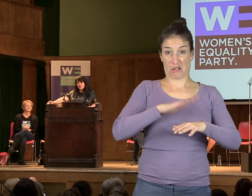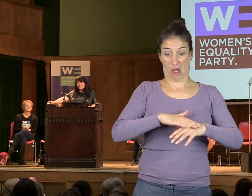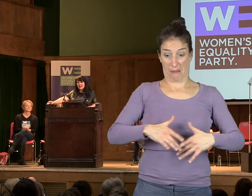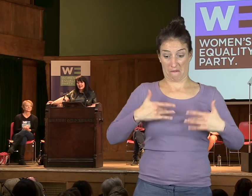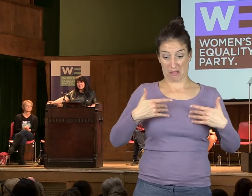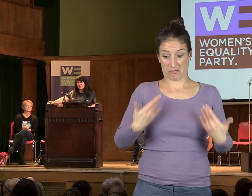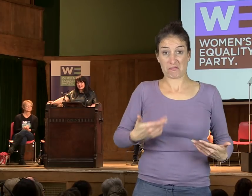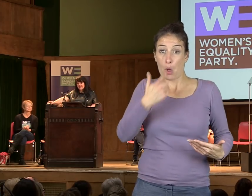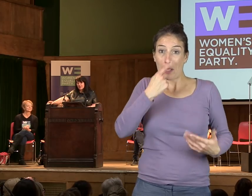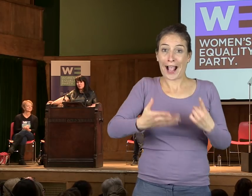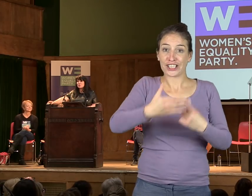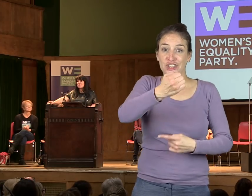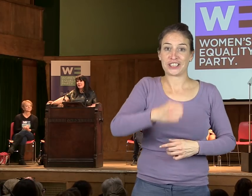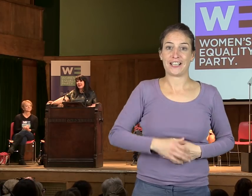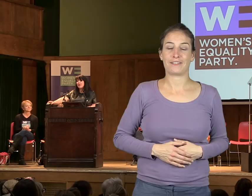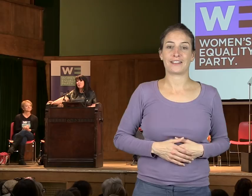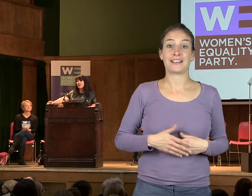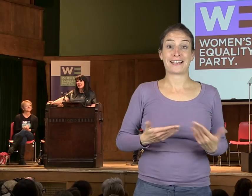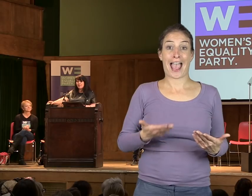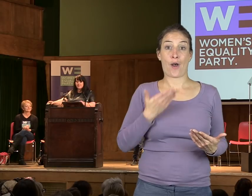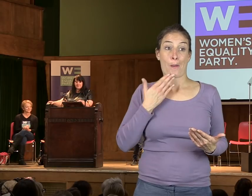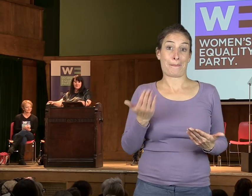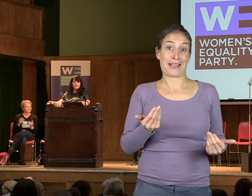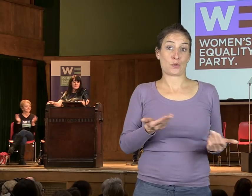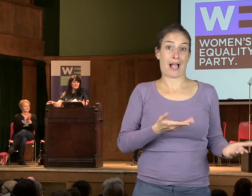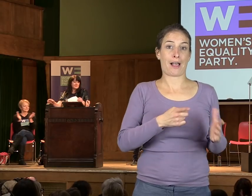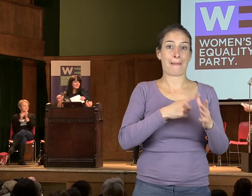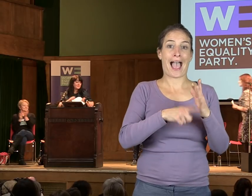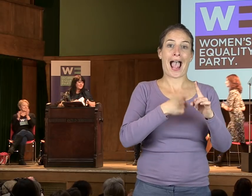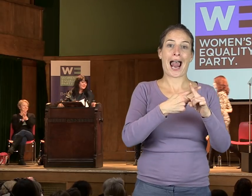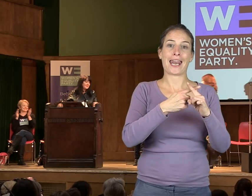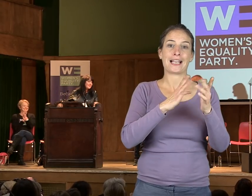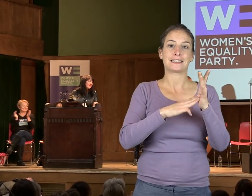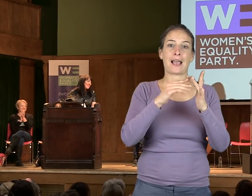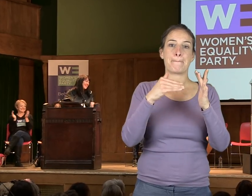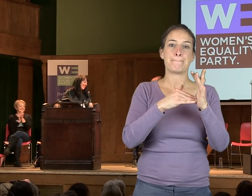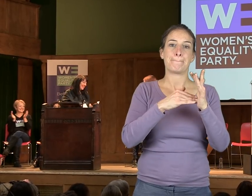like to introduce Alex Mitzi, who will talk about equal pay.